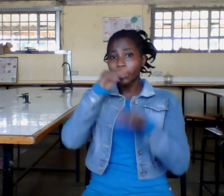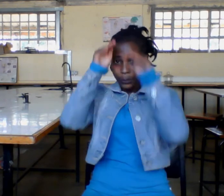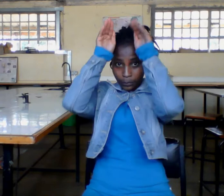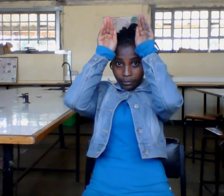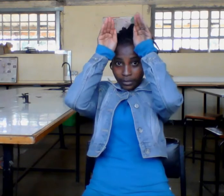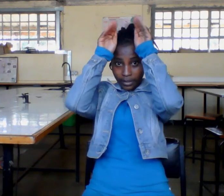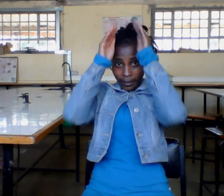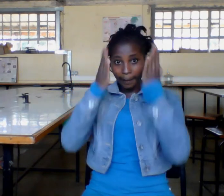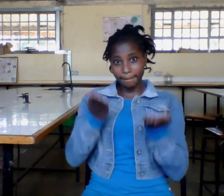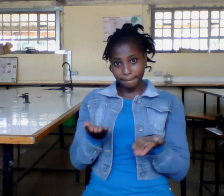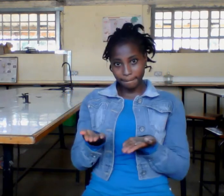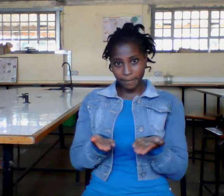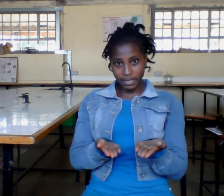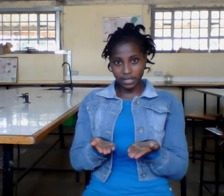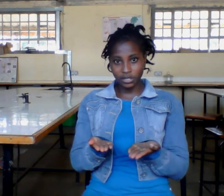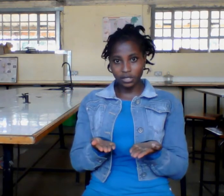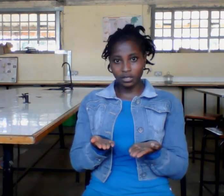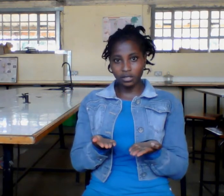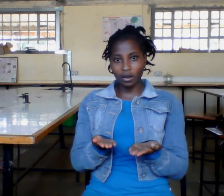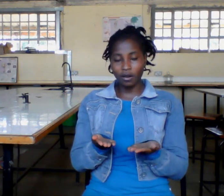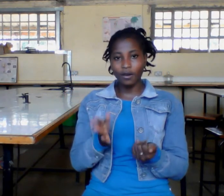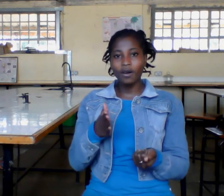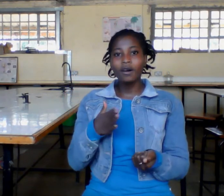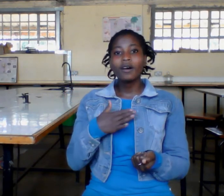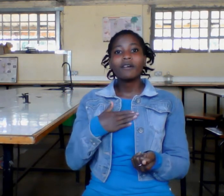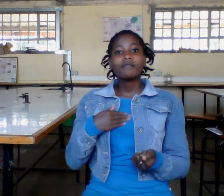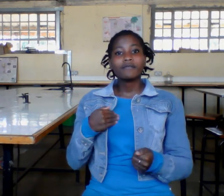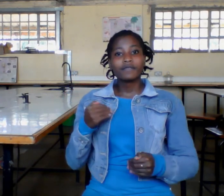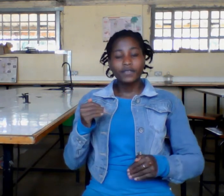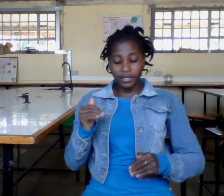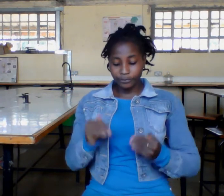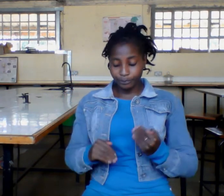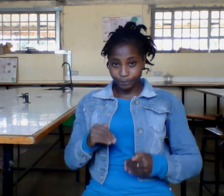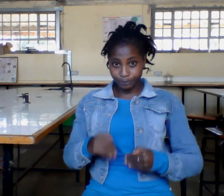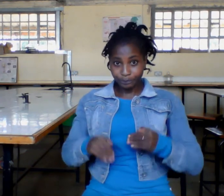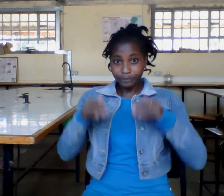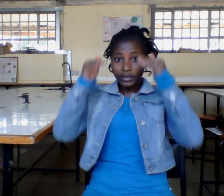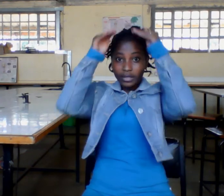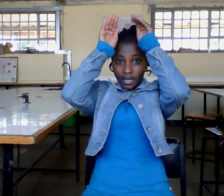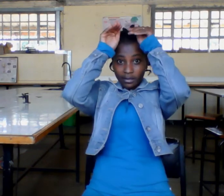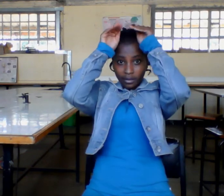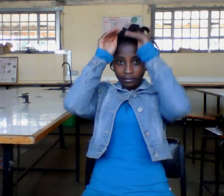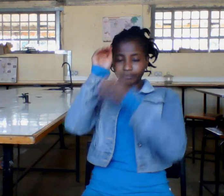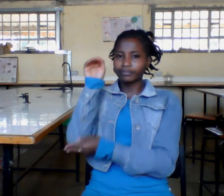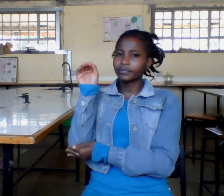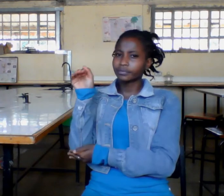the pool and told him that if he digs deeper, fish would automatically come out.